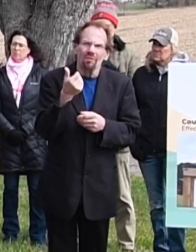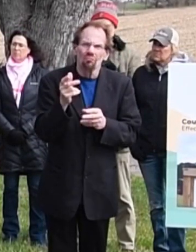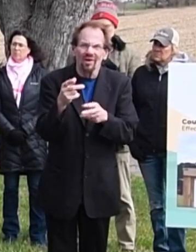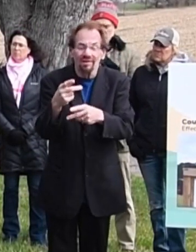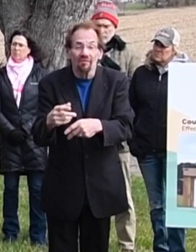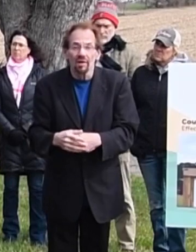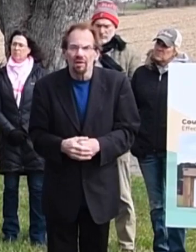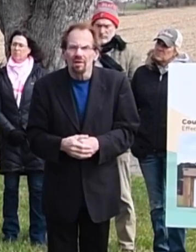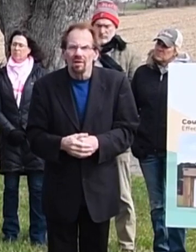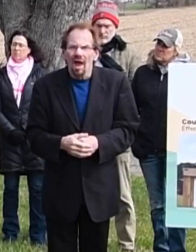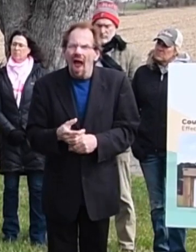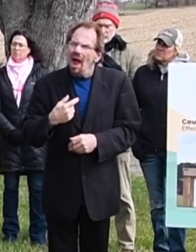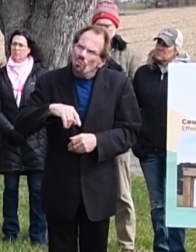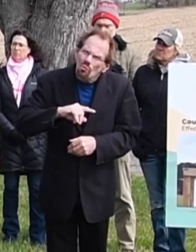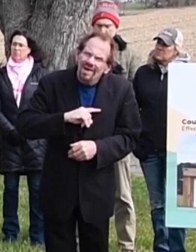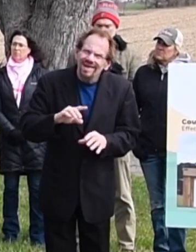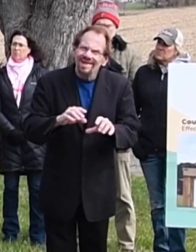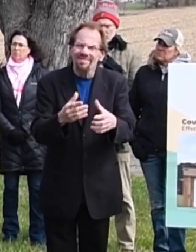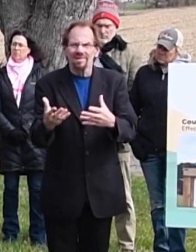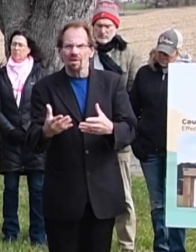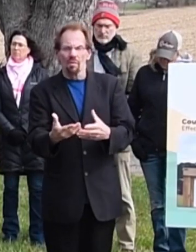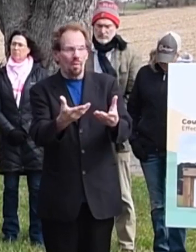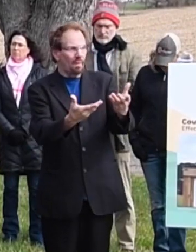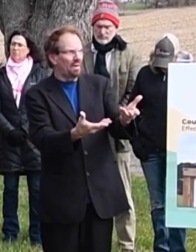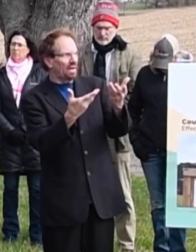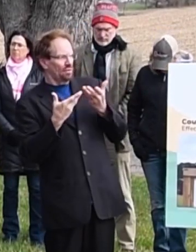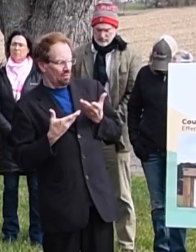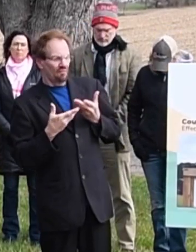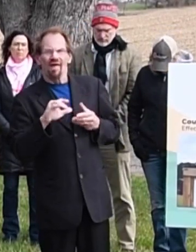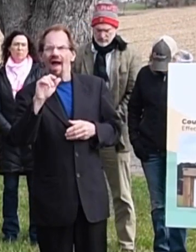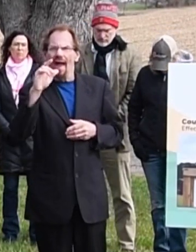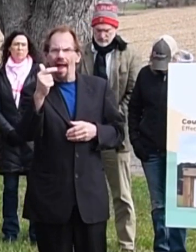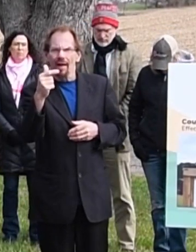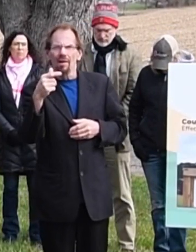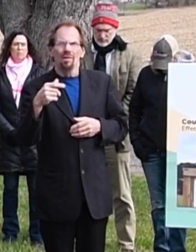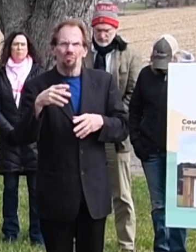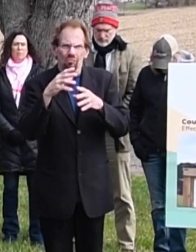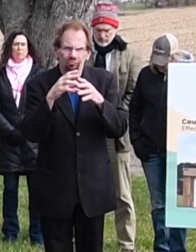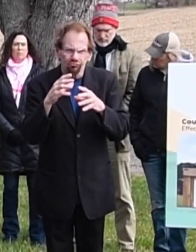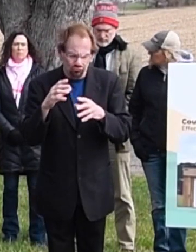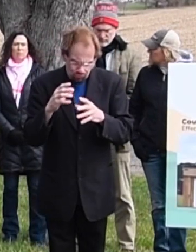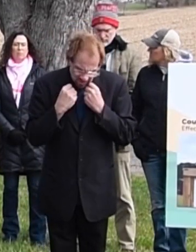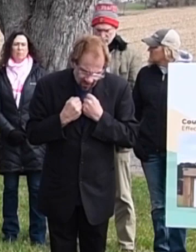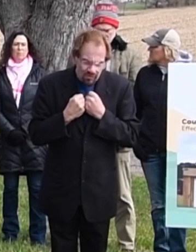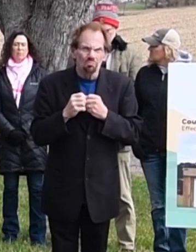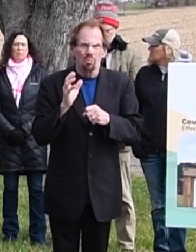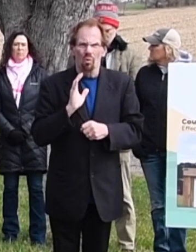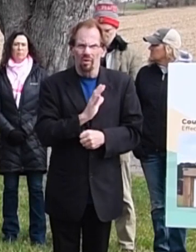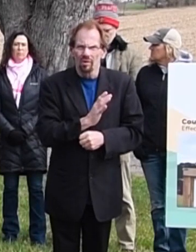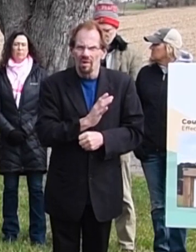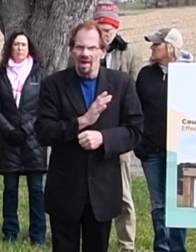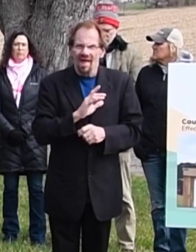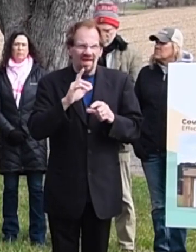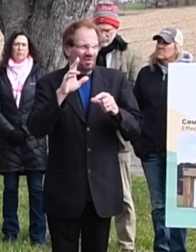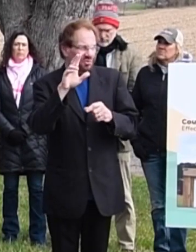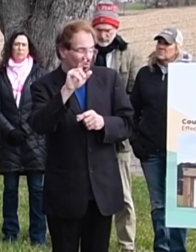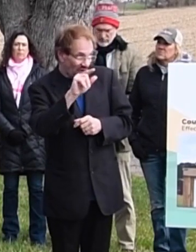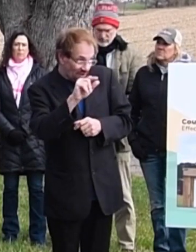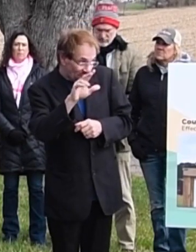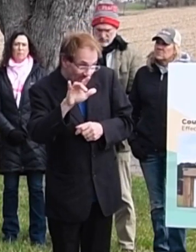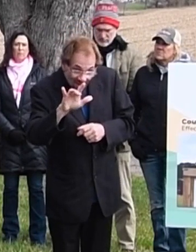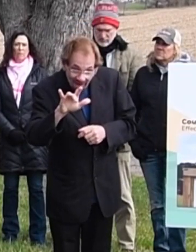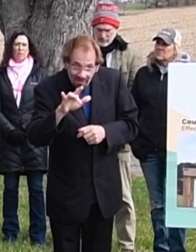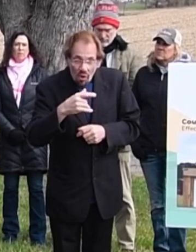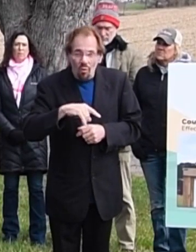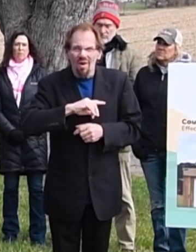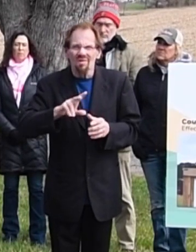of our Ag Pres Board, my FY25 proposed budget will double this investment of grants